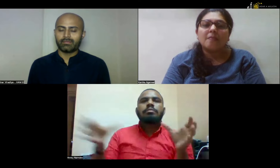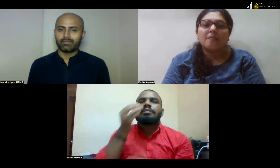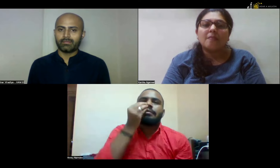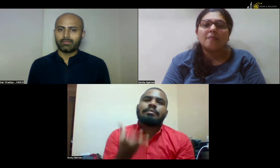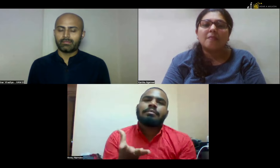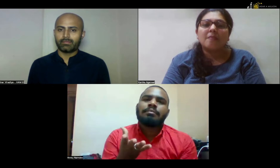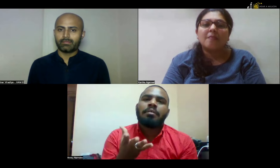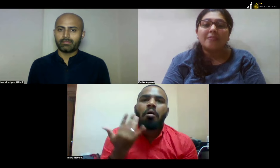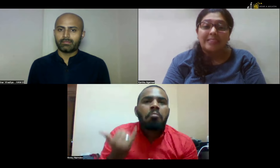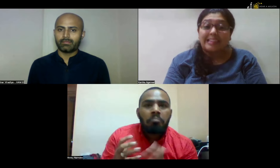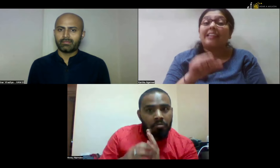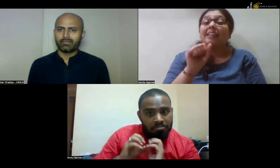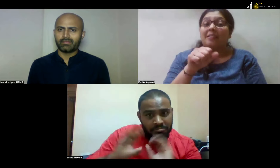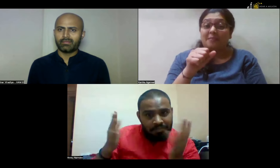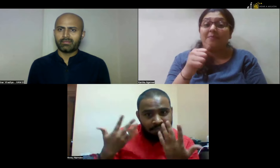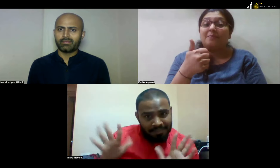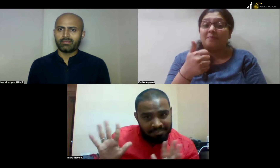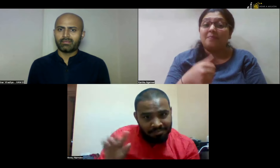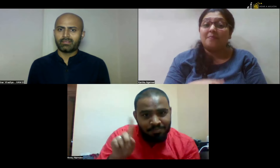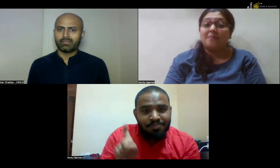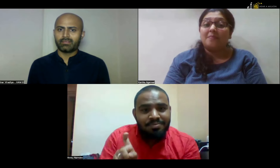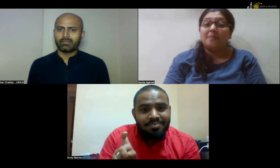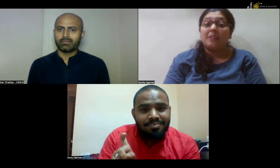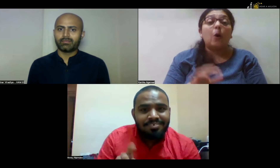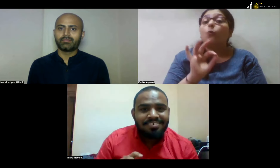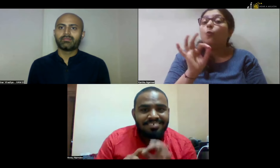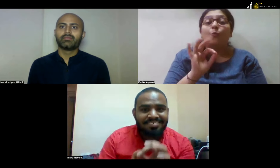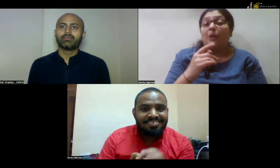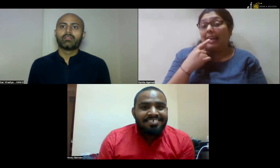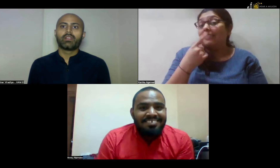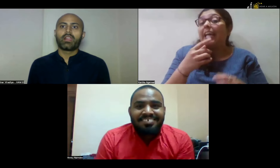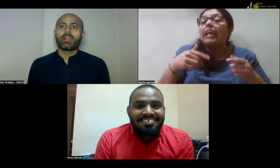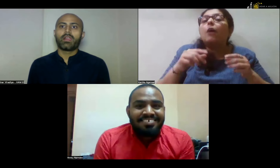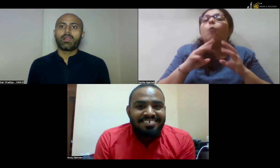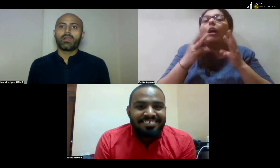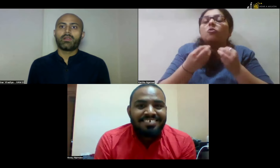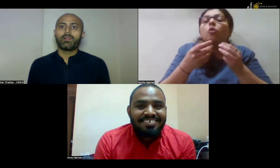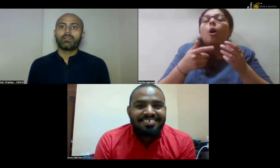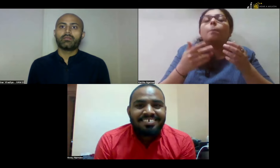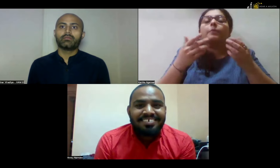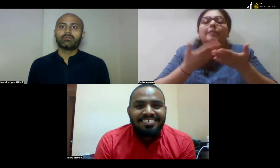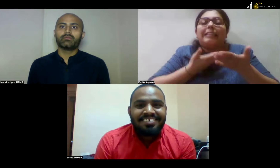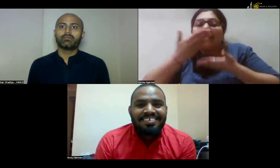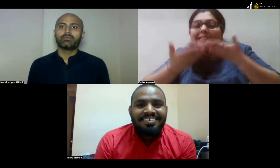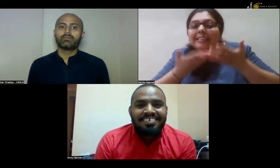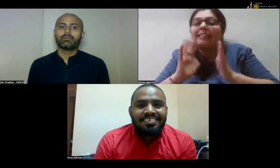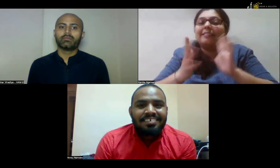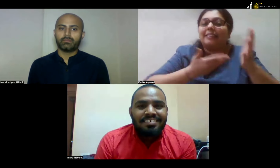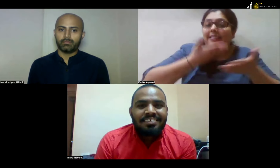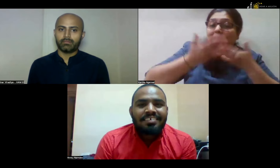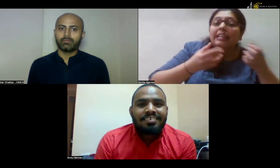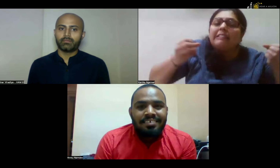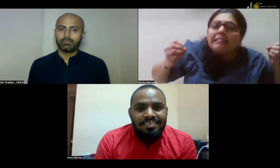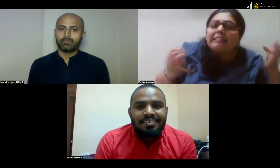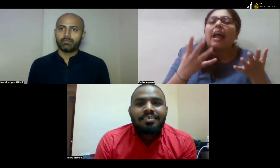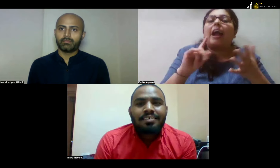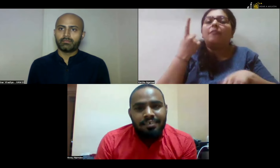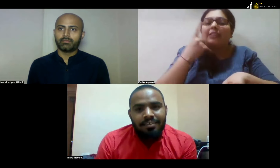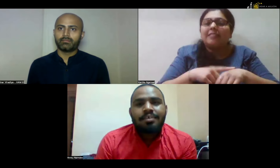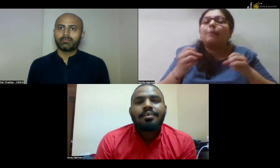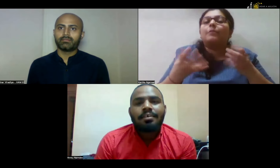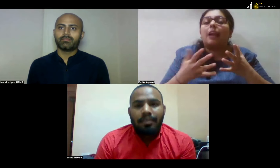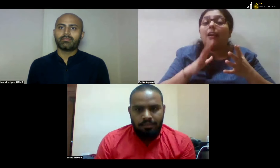if these students, these hearing people who learn sign language from us, do they actually, advertise about it and talk about